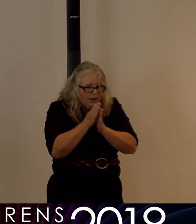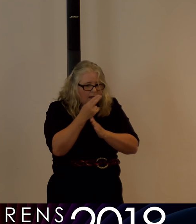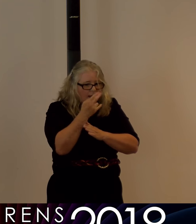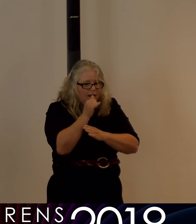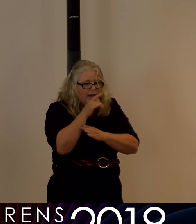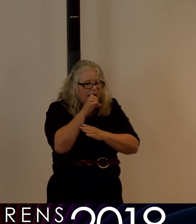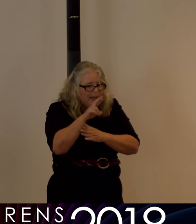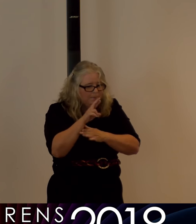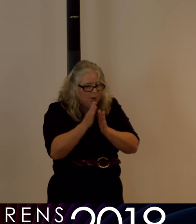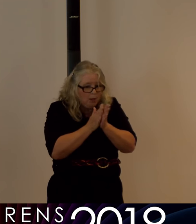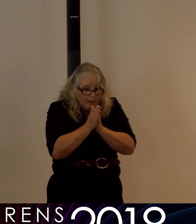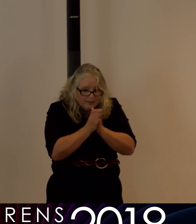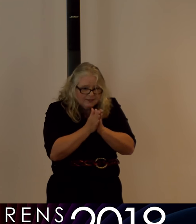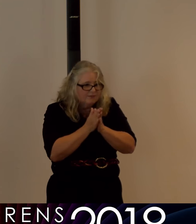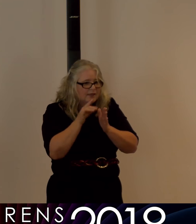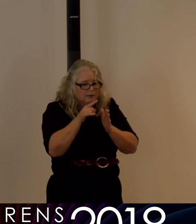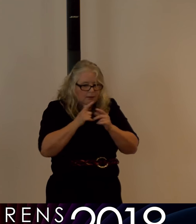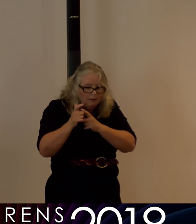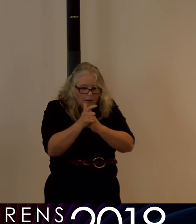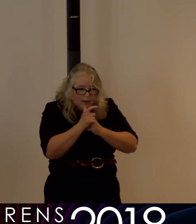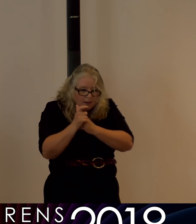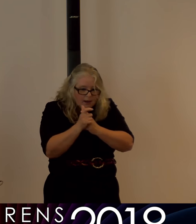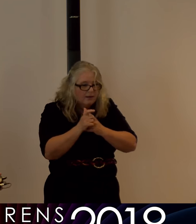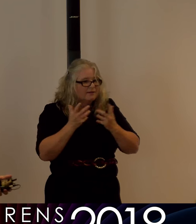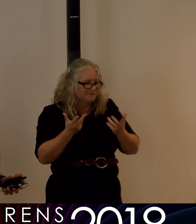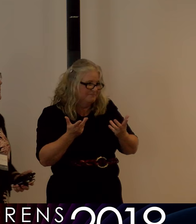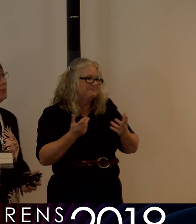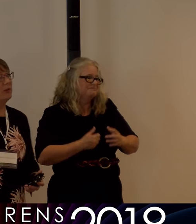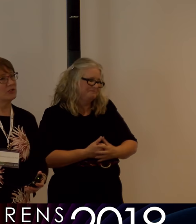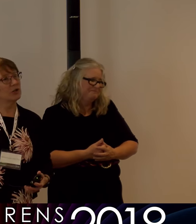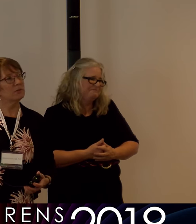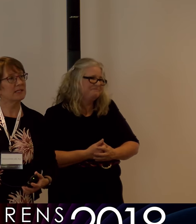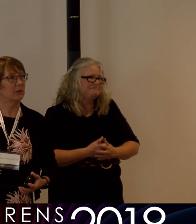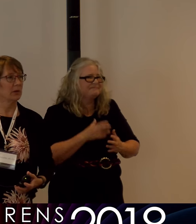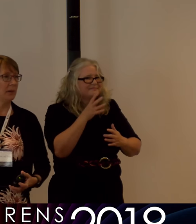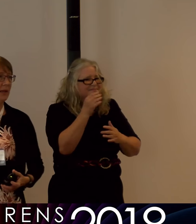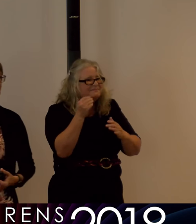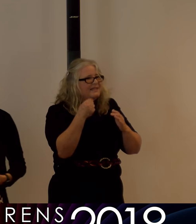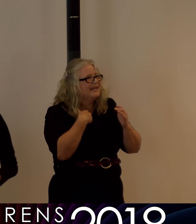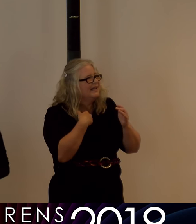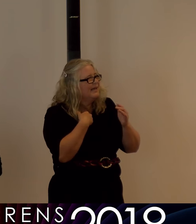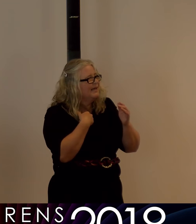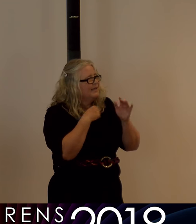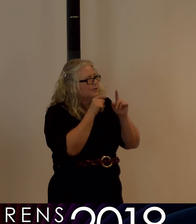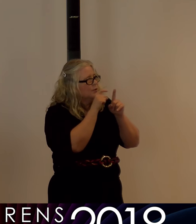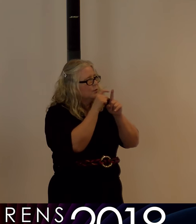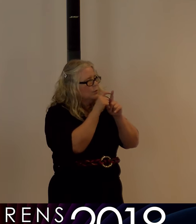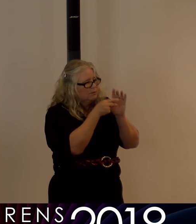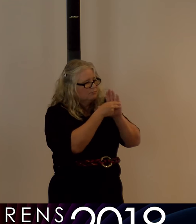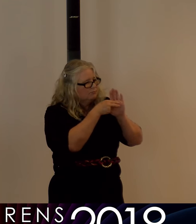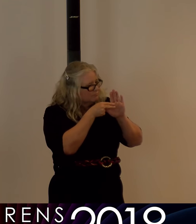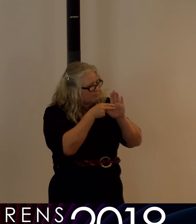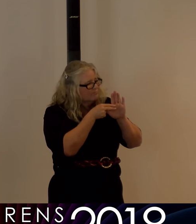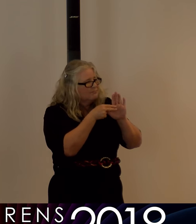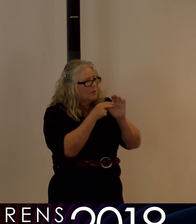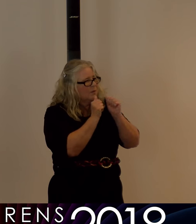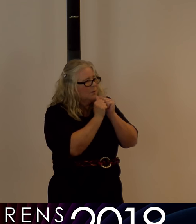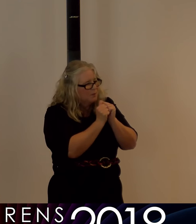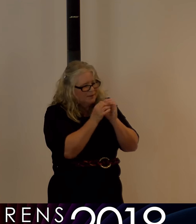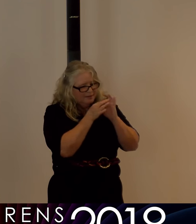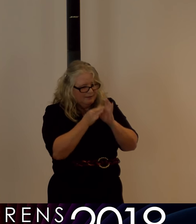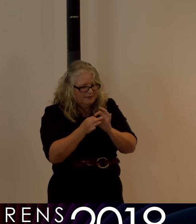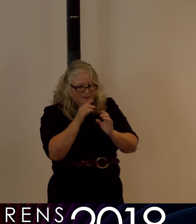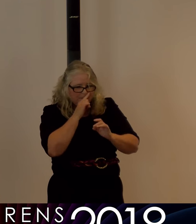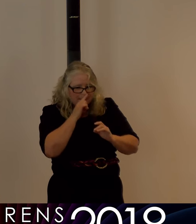They run around in circles, they bite their hand, you know. And the terms that were applied to these mice were related to those